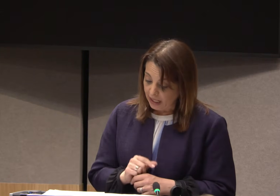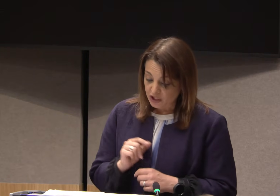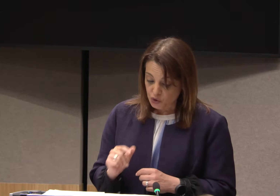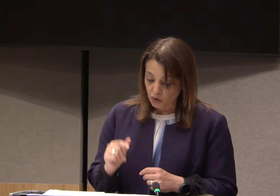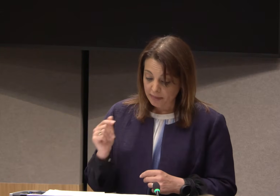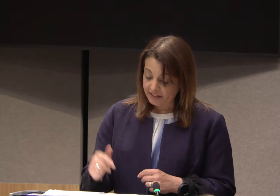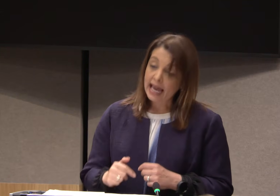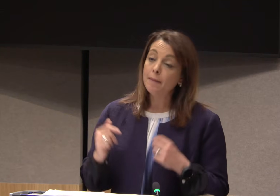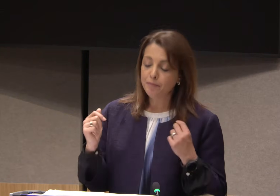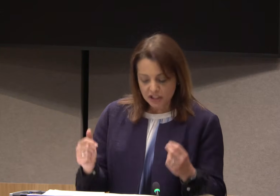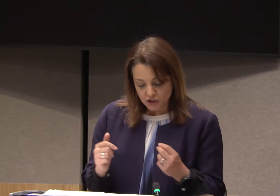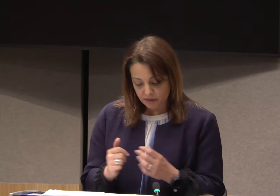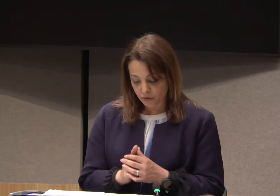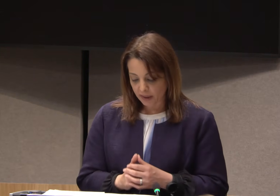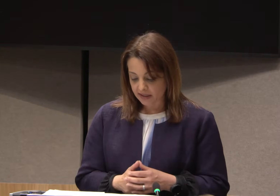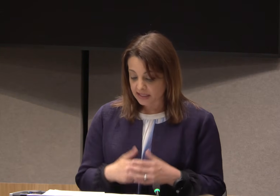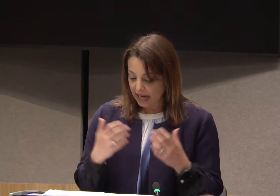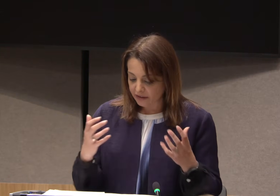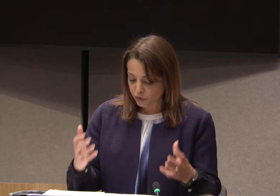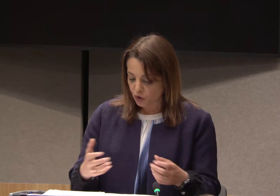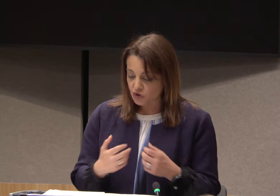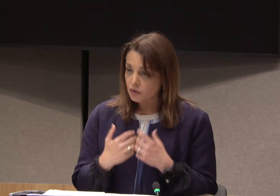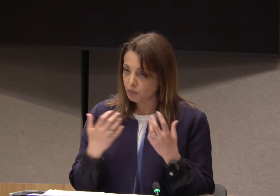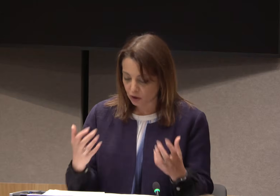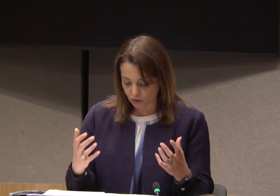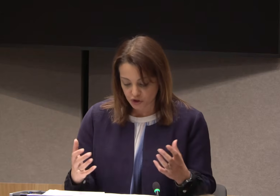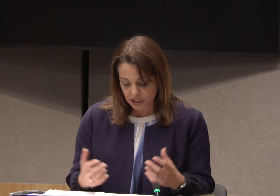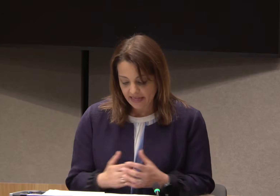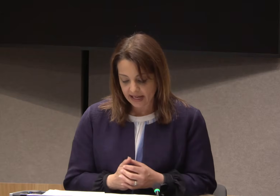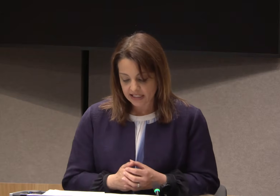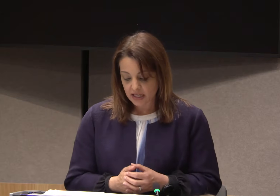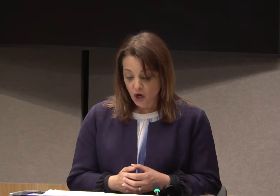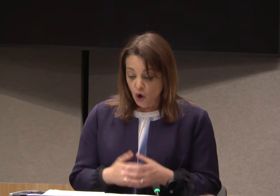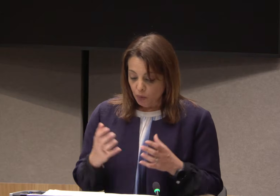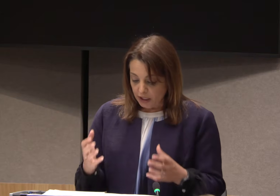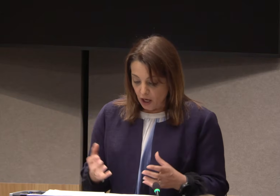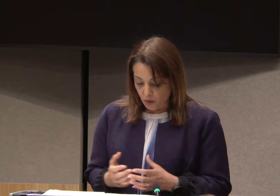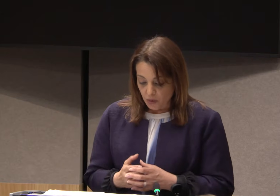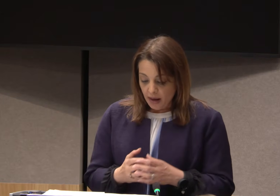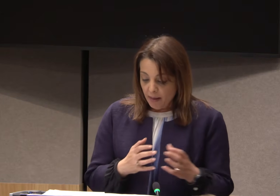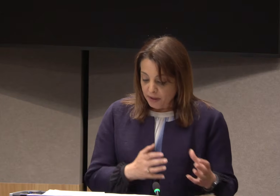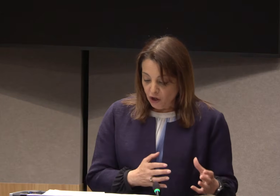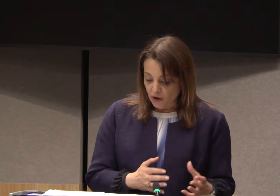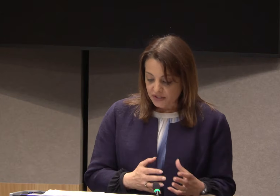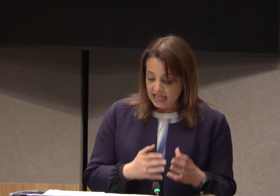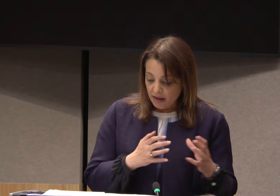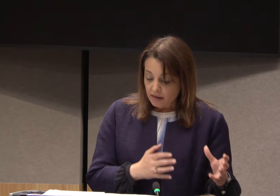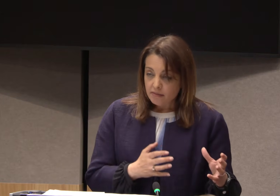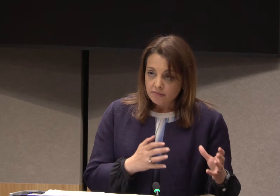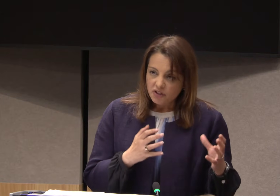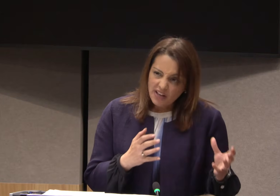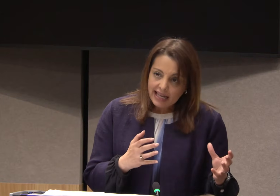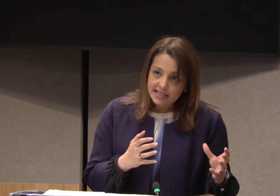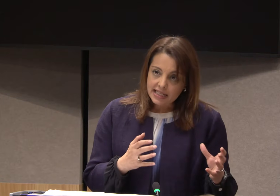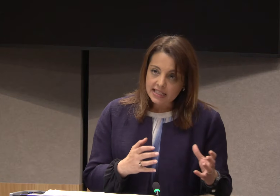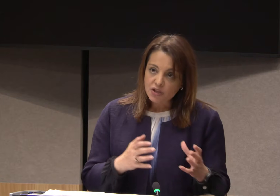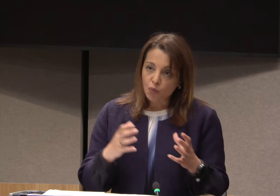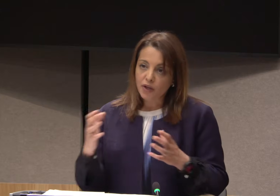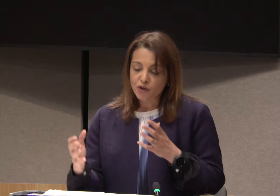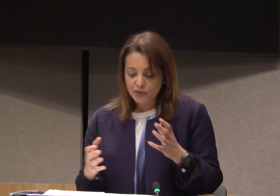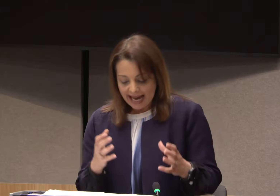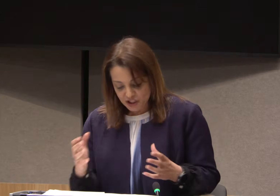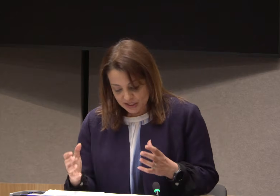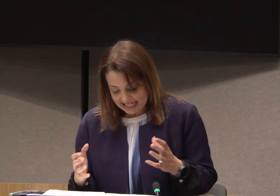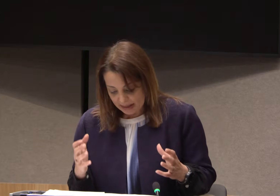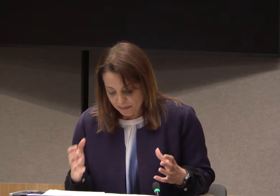know that Plaid talk about their ambition for Wales, and of course, we all share that. We know because the reality is,